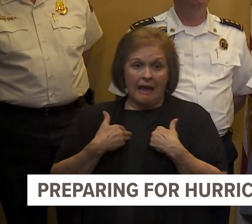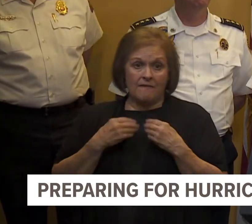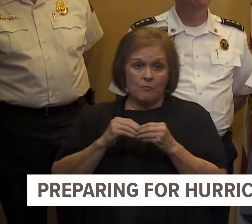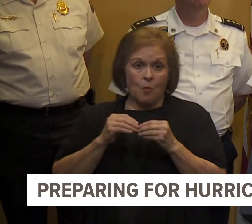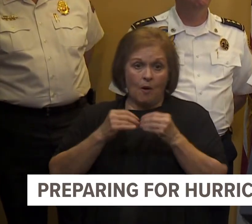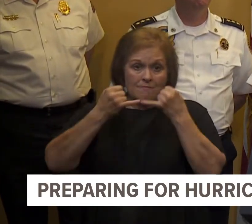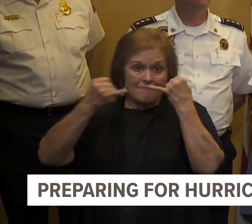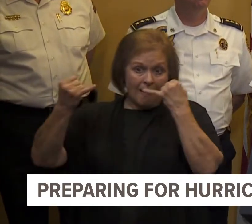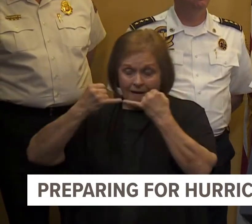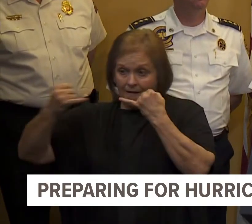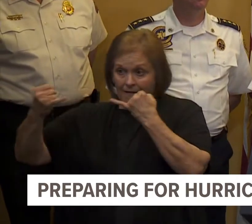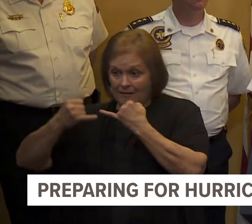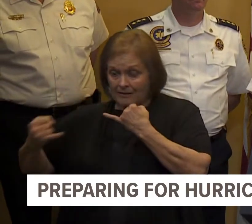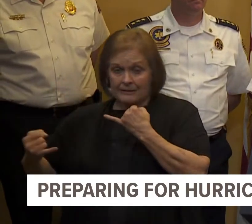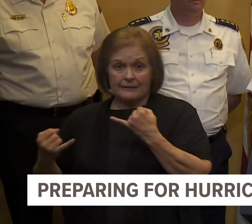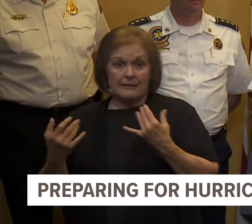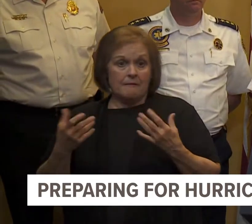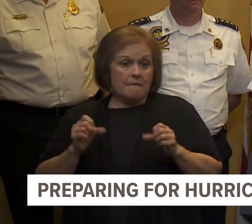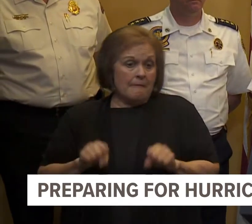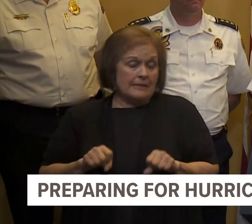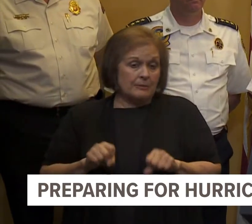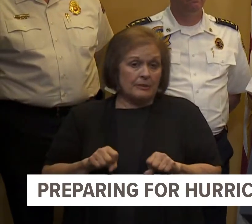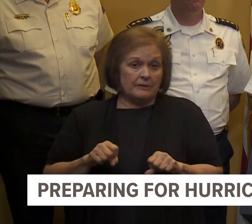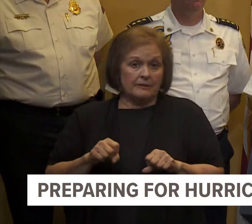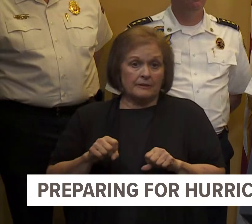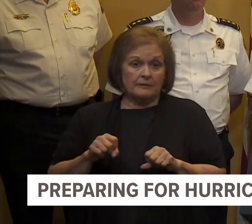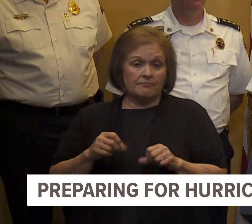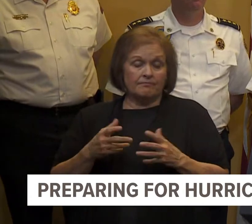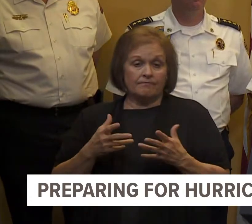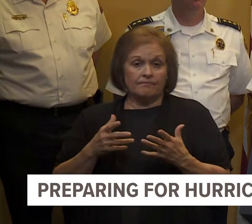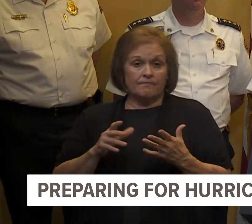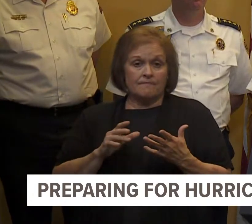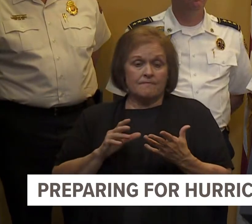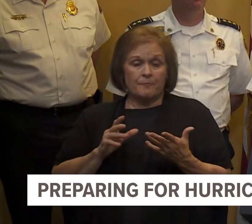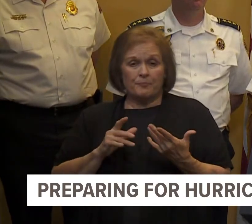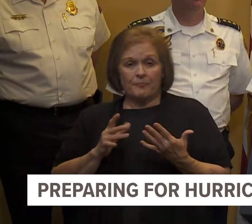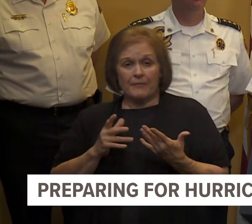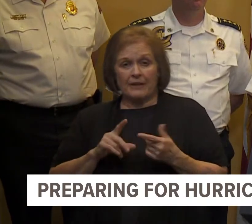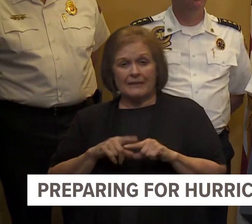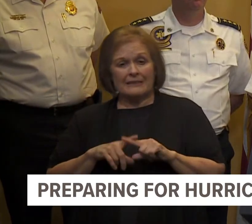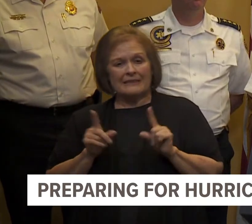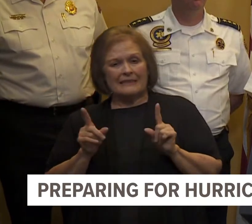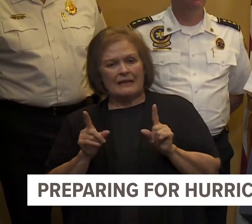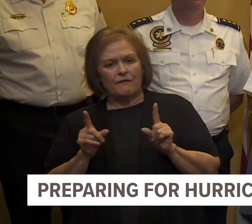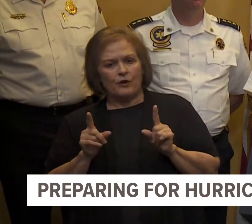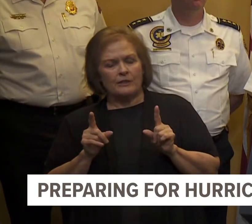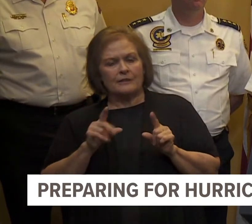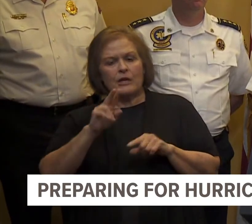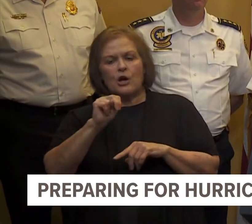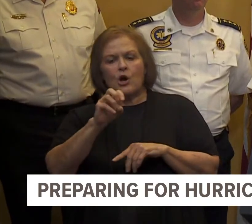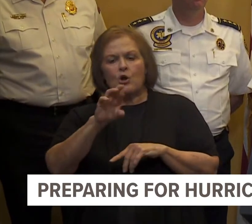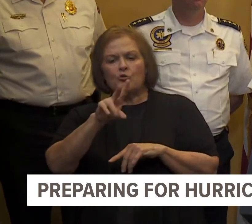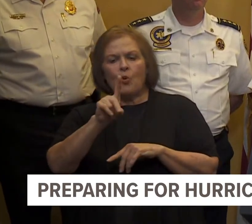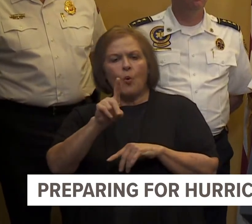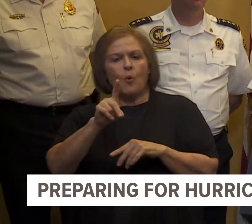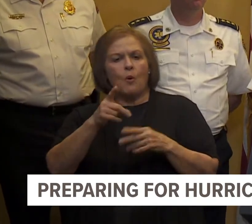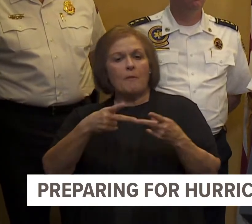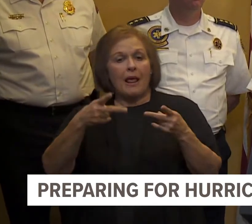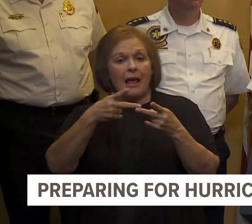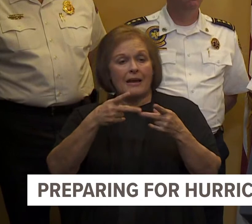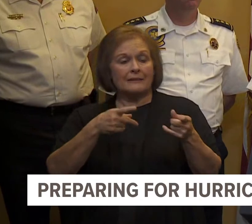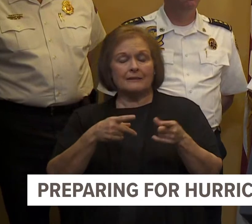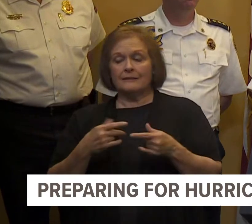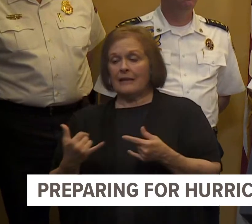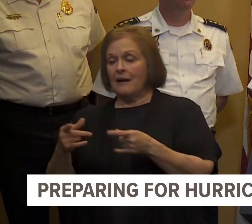Entergy, and then also capacity that we've built on, different NORD facilities, the